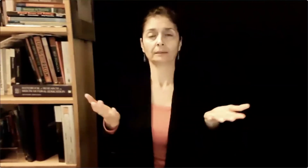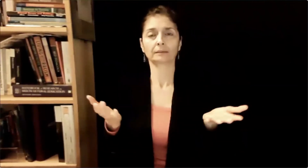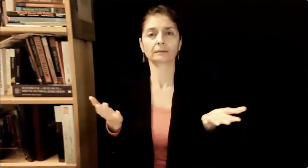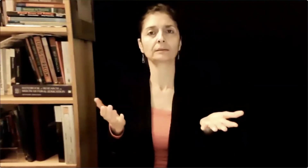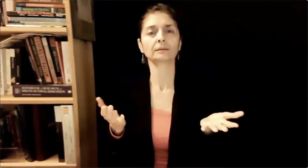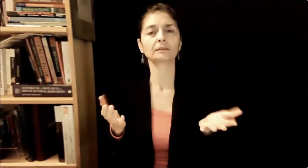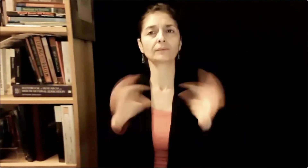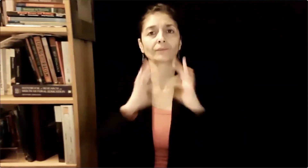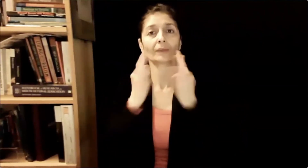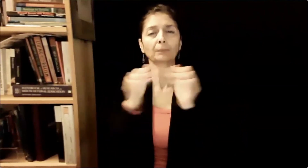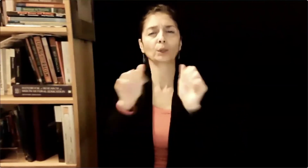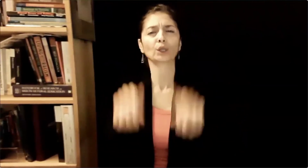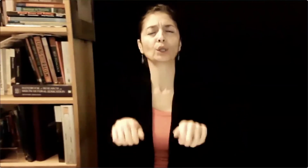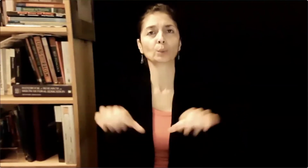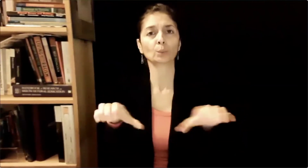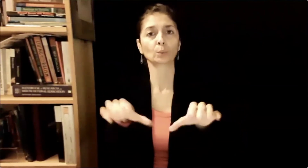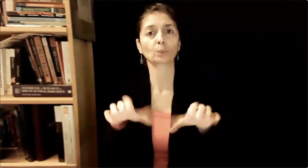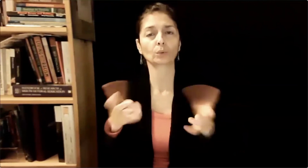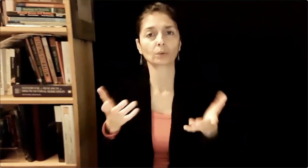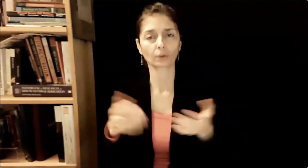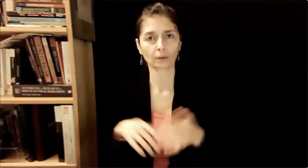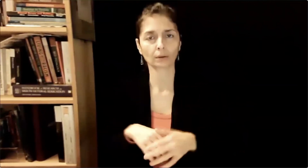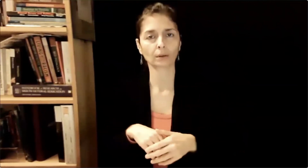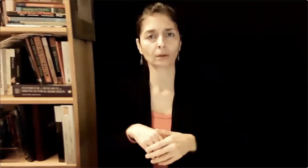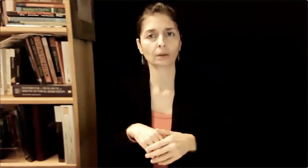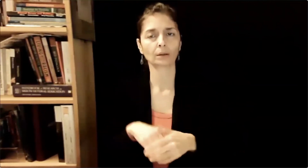There are many things that families can do.